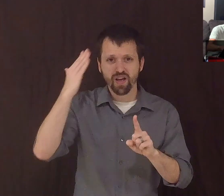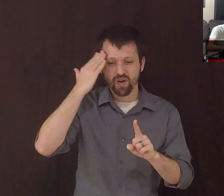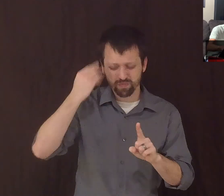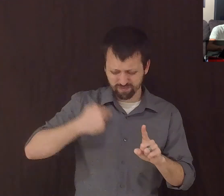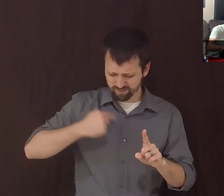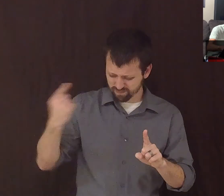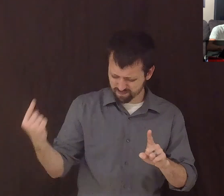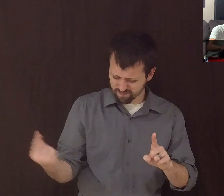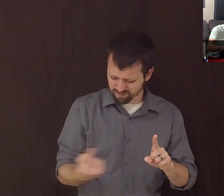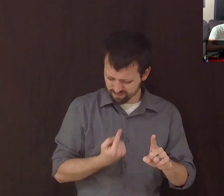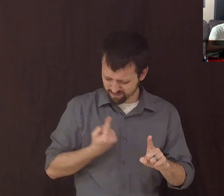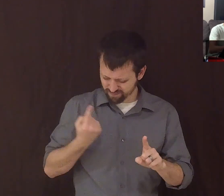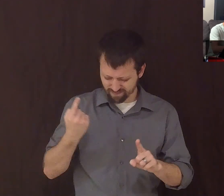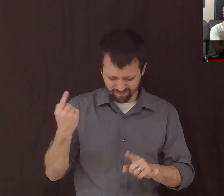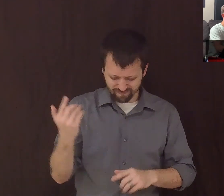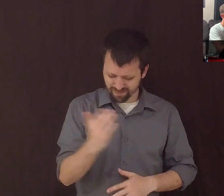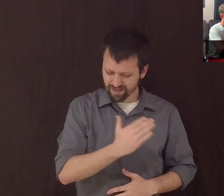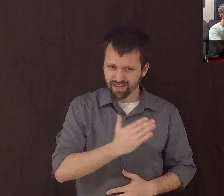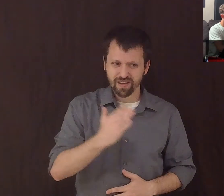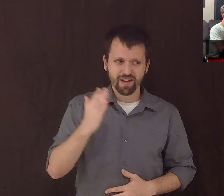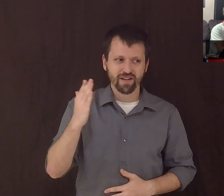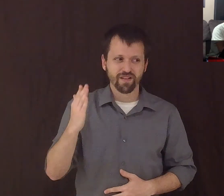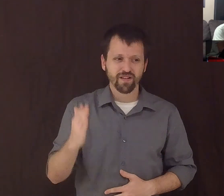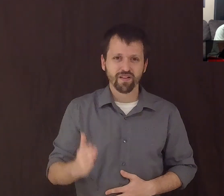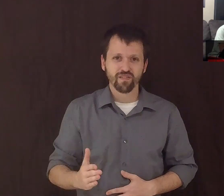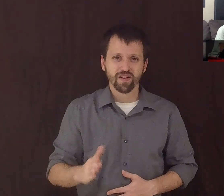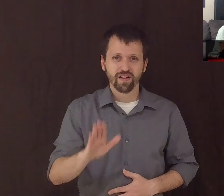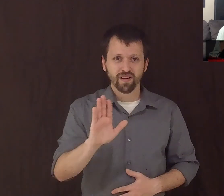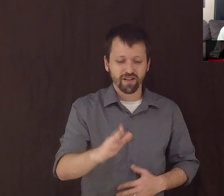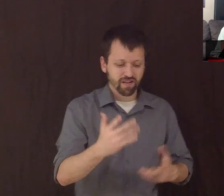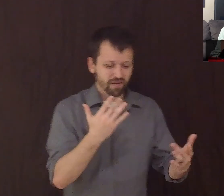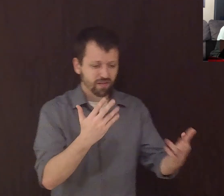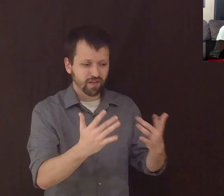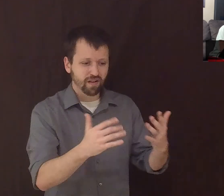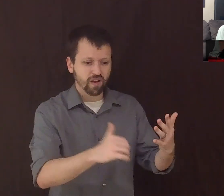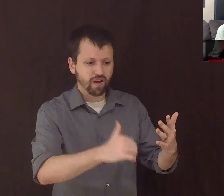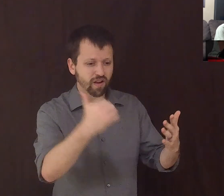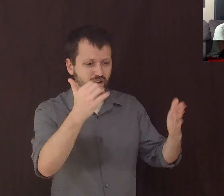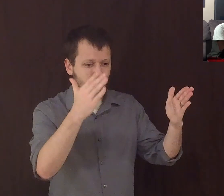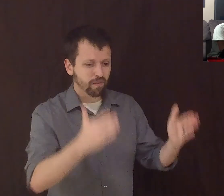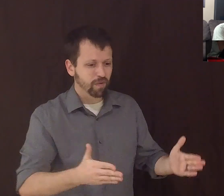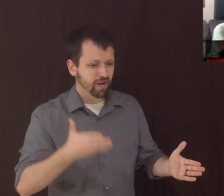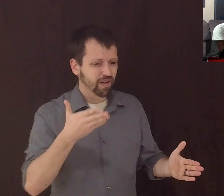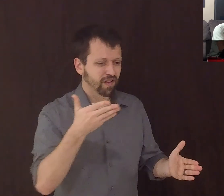know I will never be alone. There was another in the